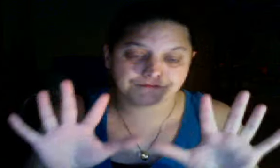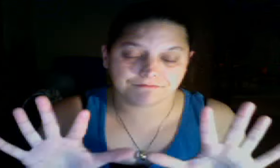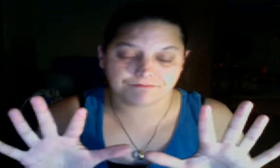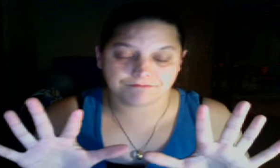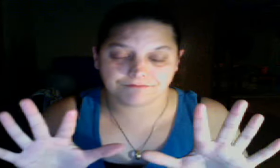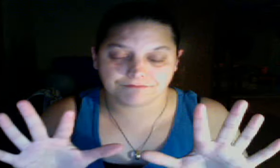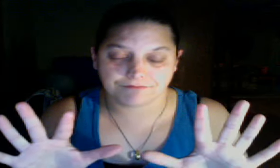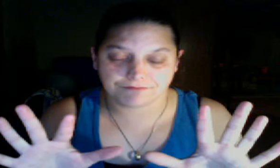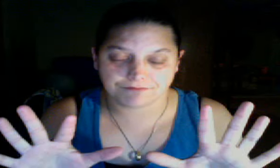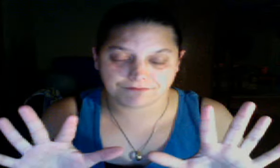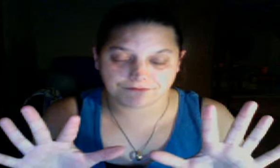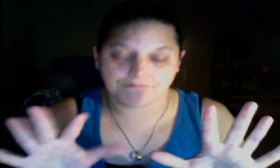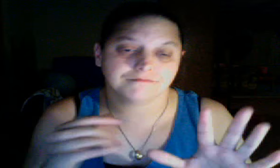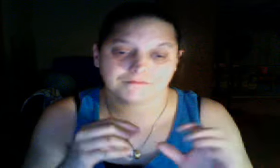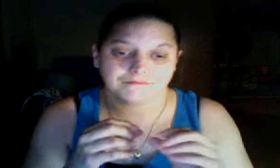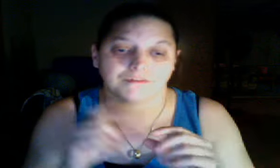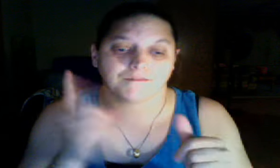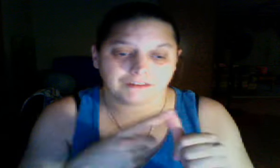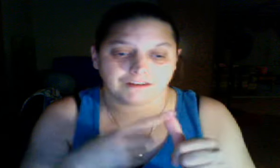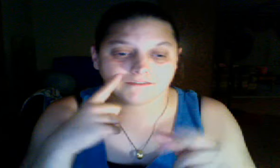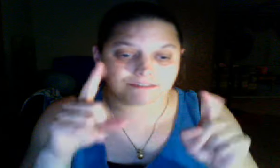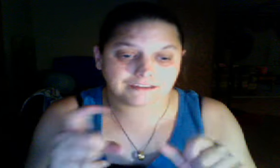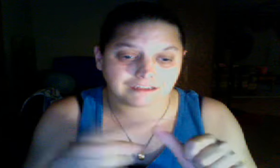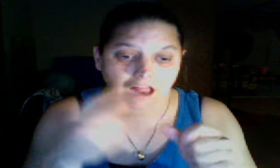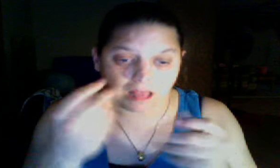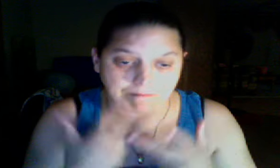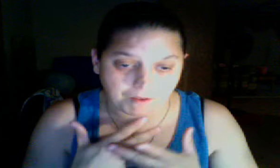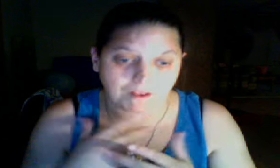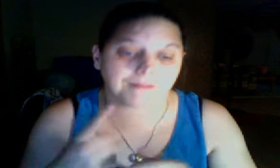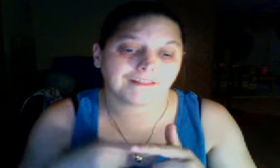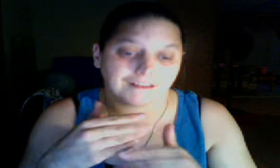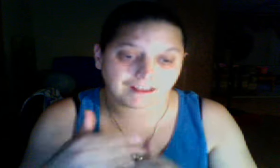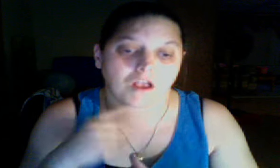Thanks. And this is in case you see a pinata. Thanks? Go, go, go, go, go!